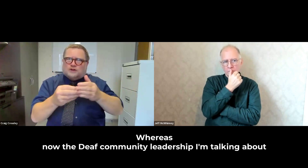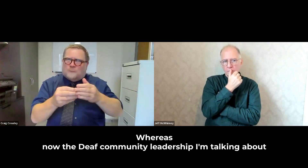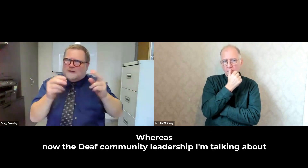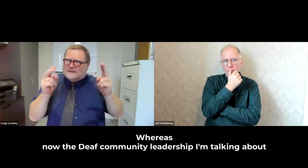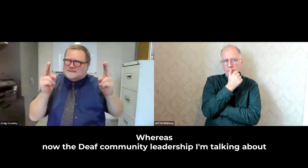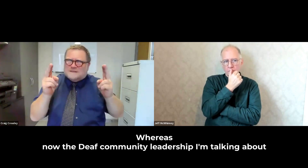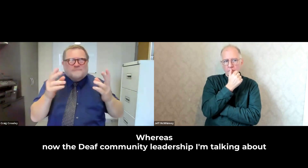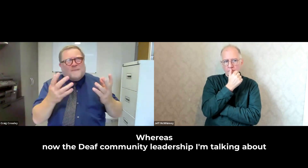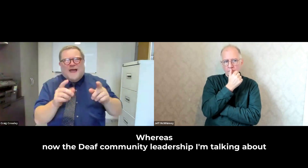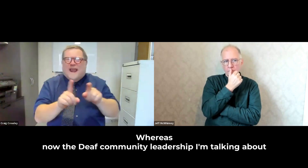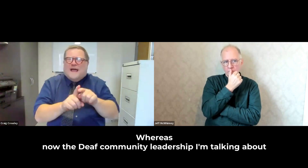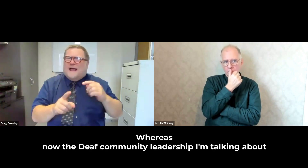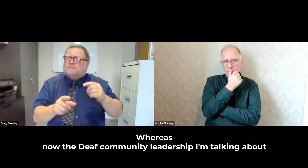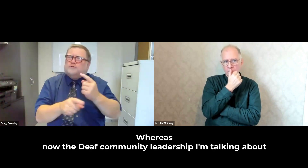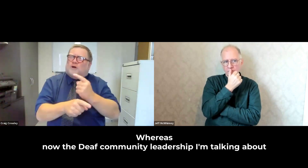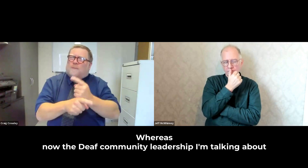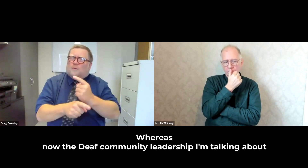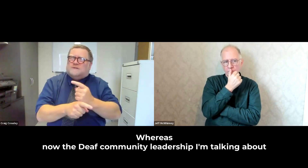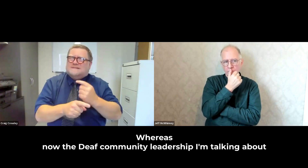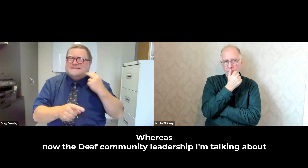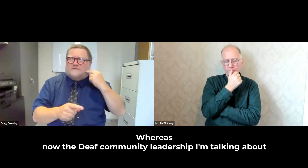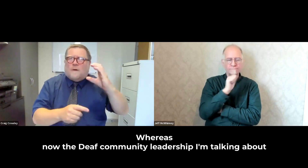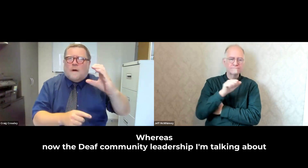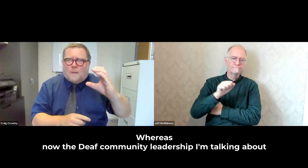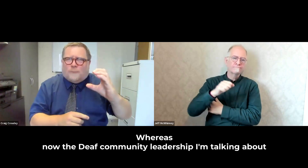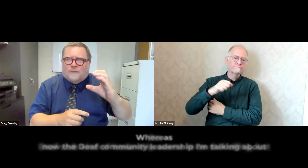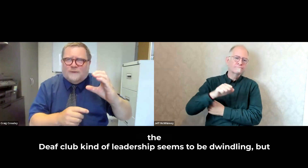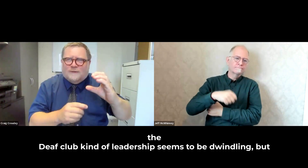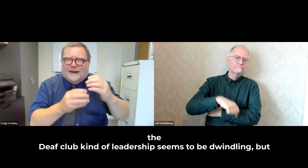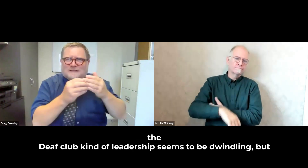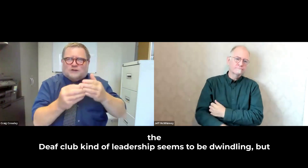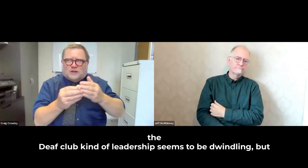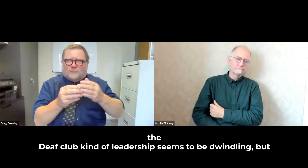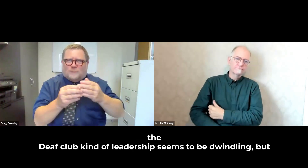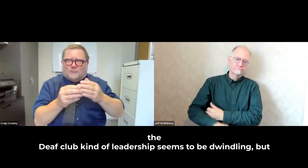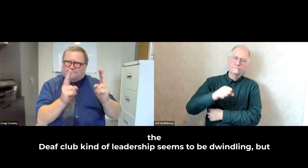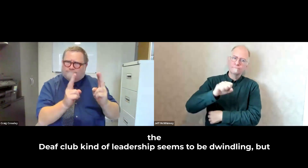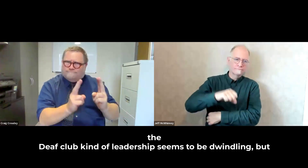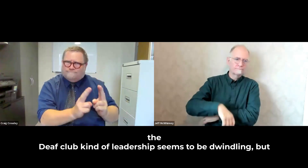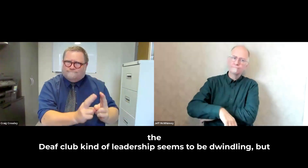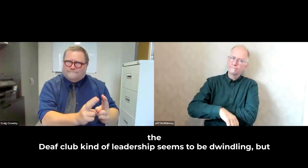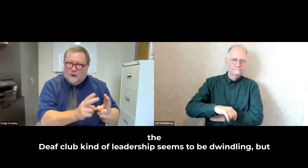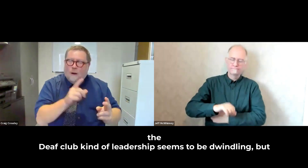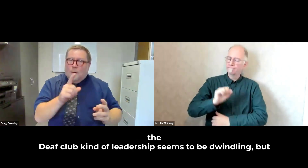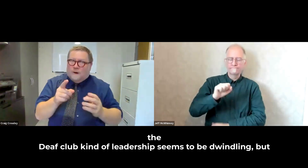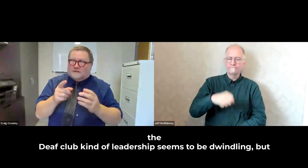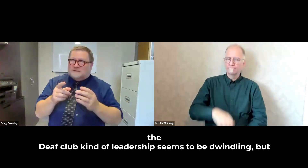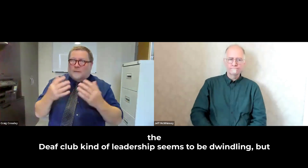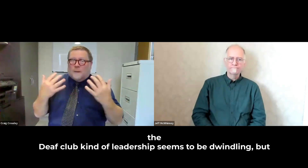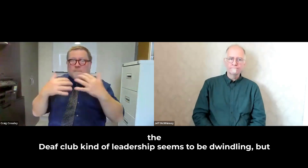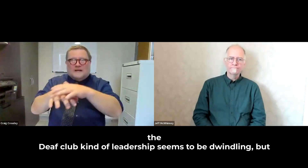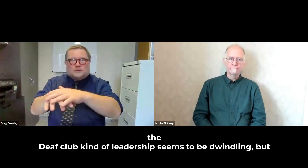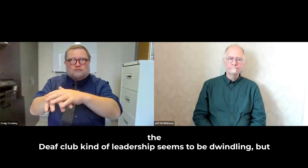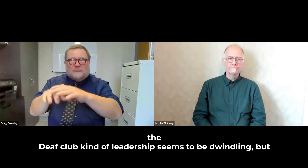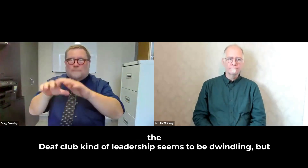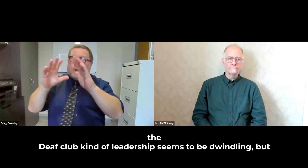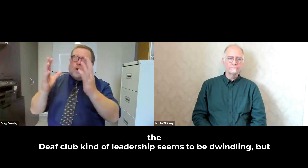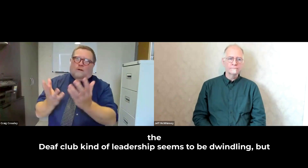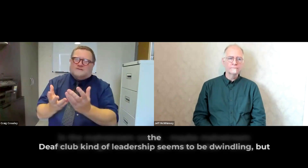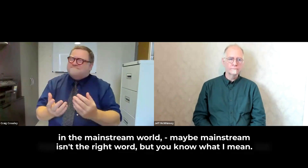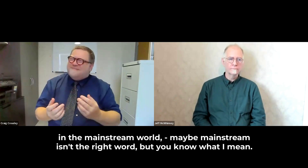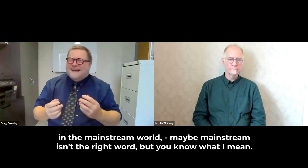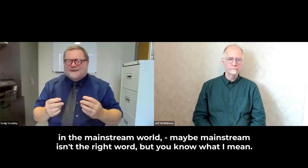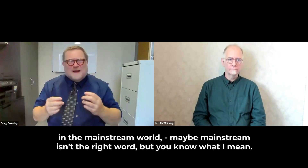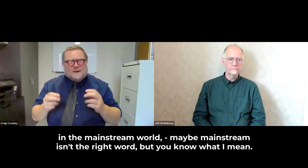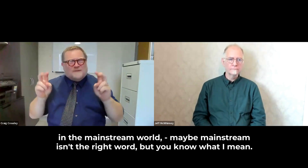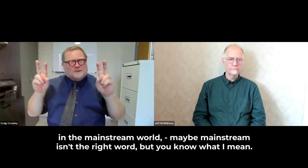deaf community leadership, I'm talking about deaf club kind of deaf club leadership, seems to be dwindling.